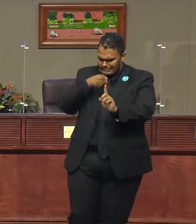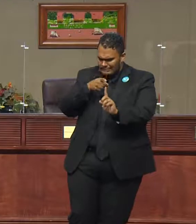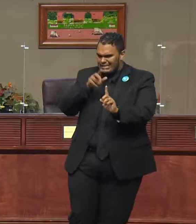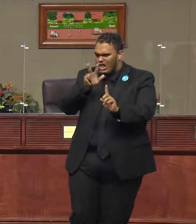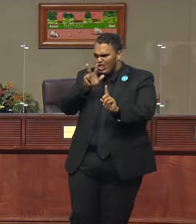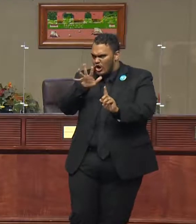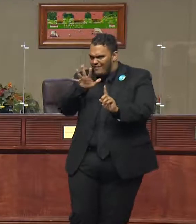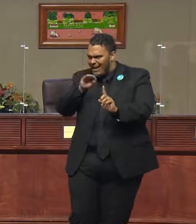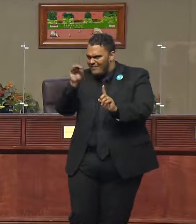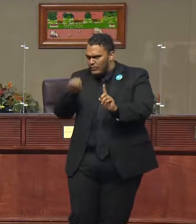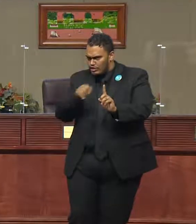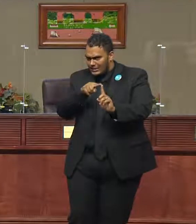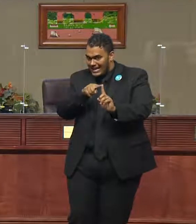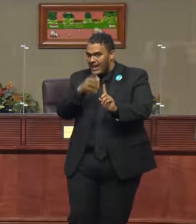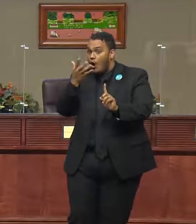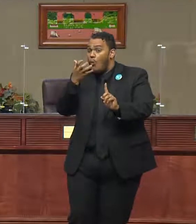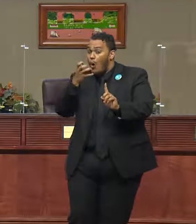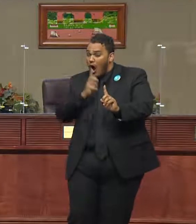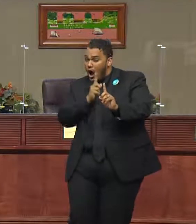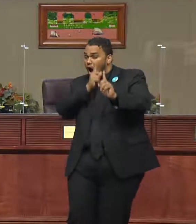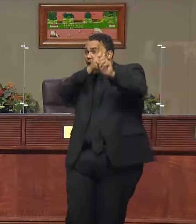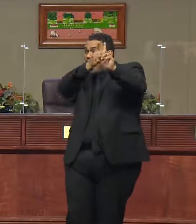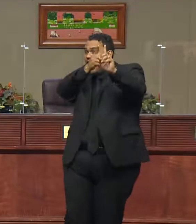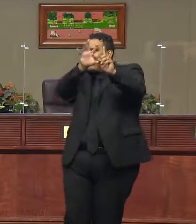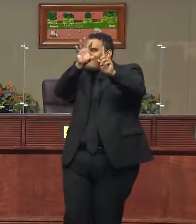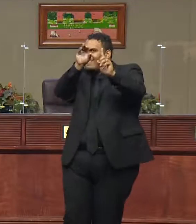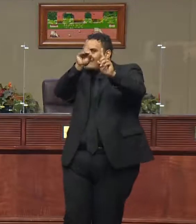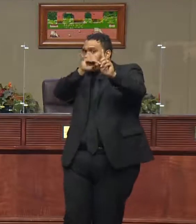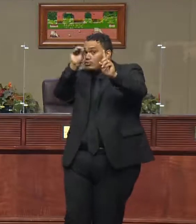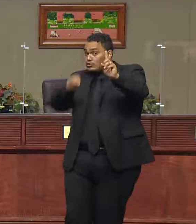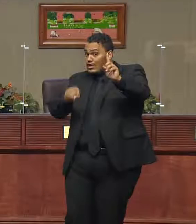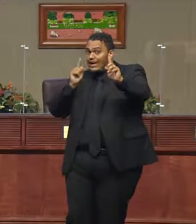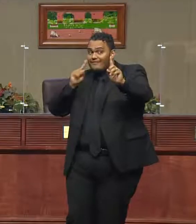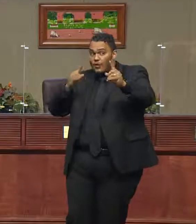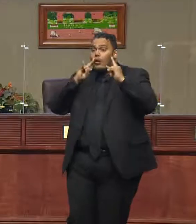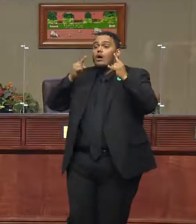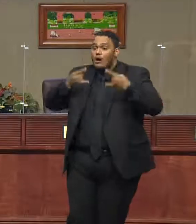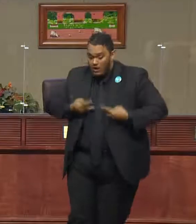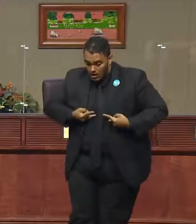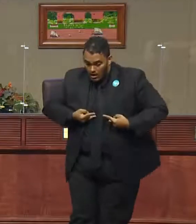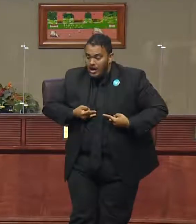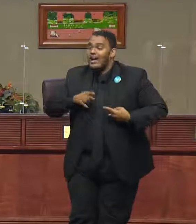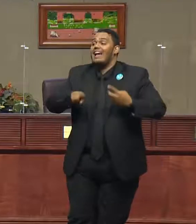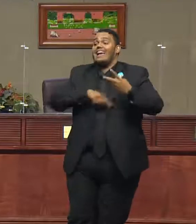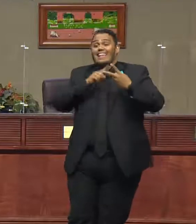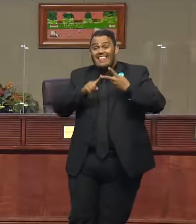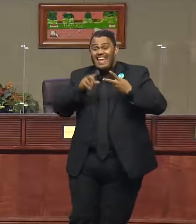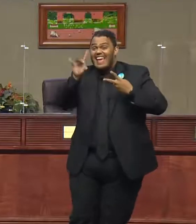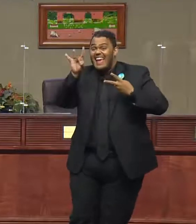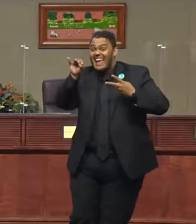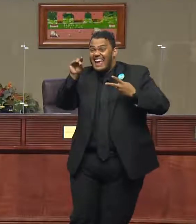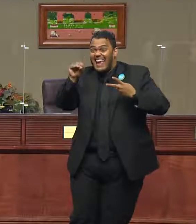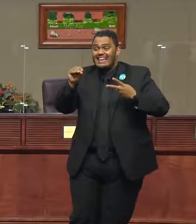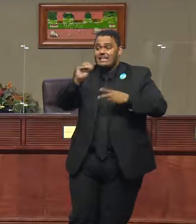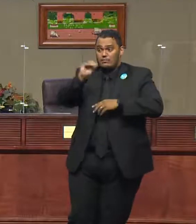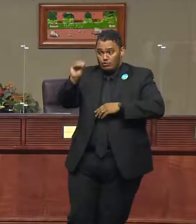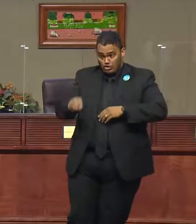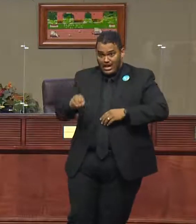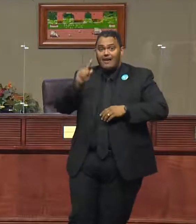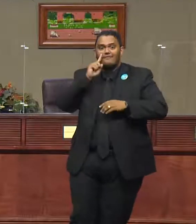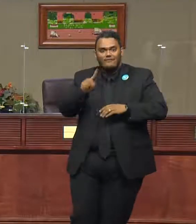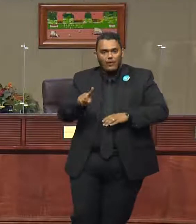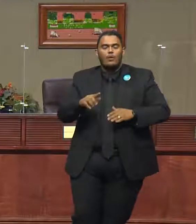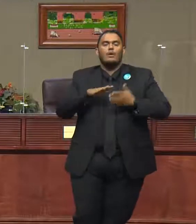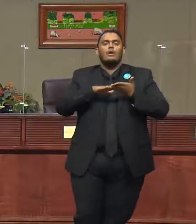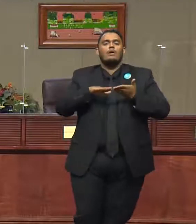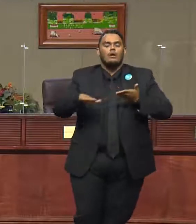50% or so to drop the mask, and then we're looking at 80% or so to get out of this. Are you concerned that we're still this low, or what are